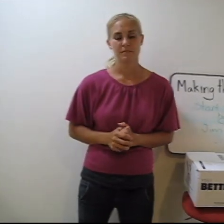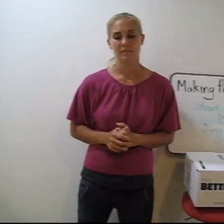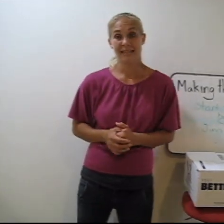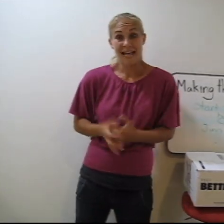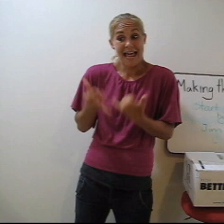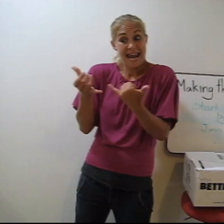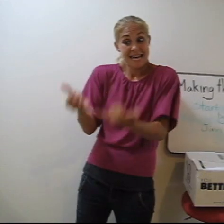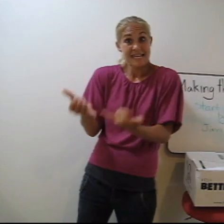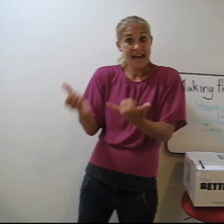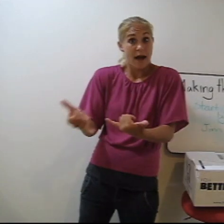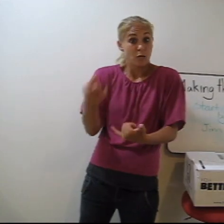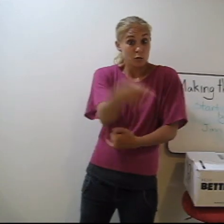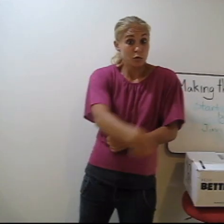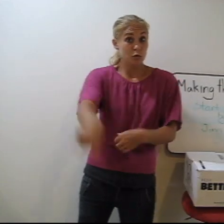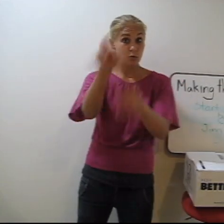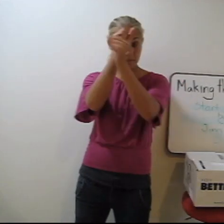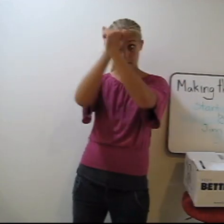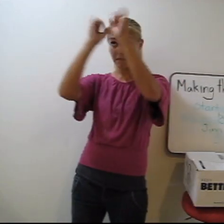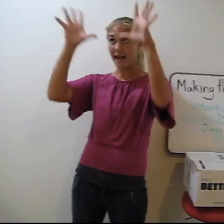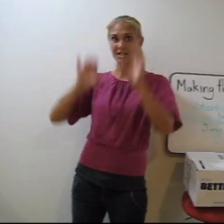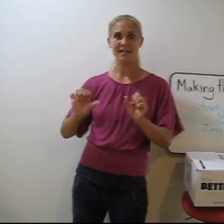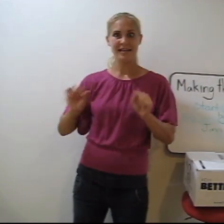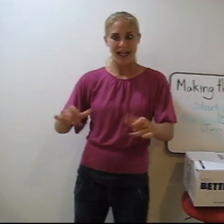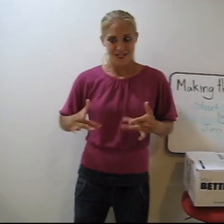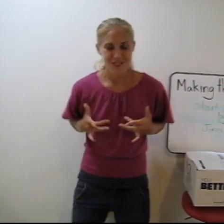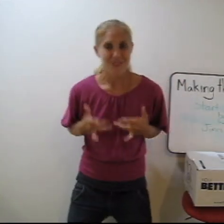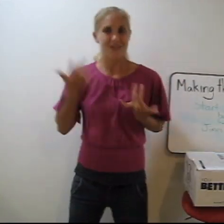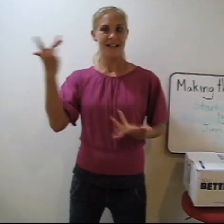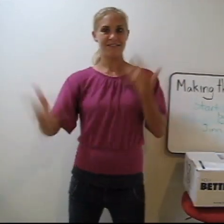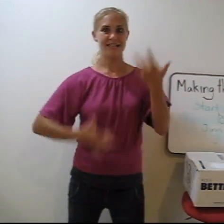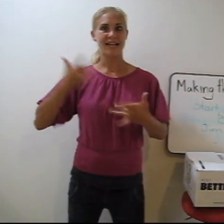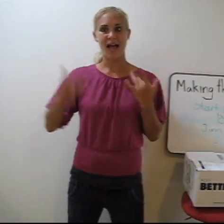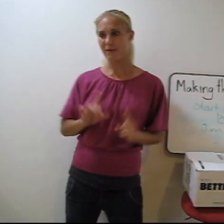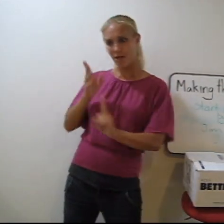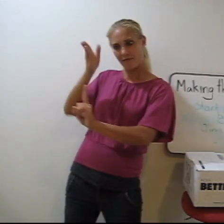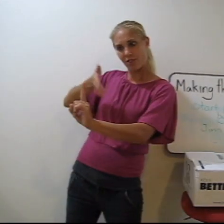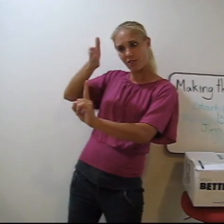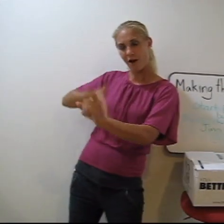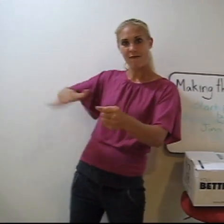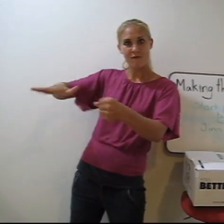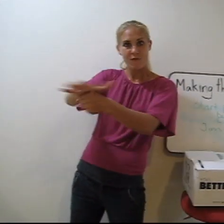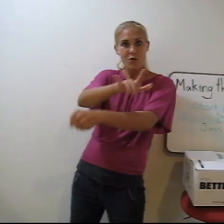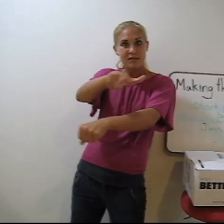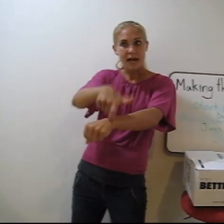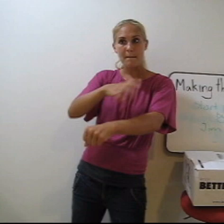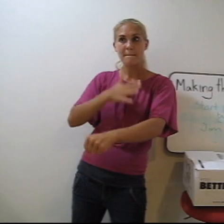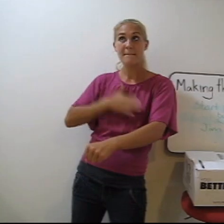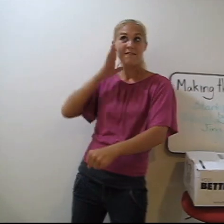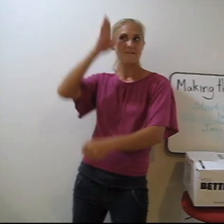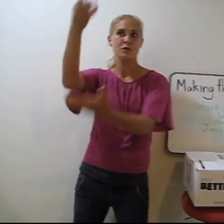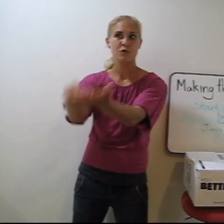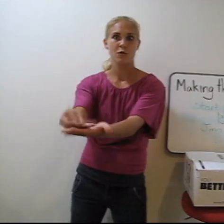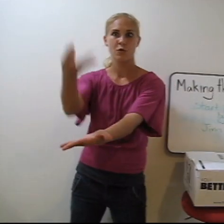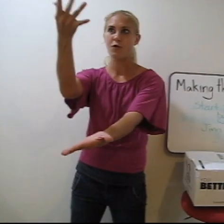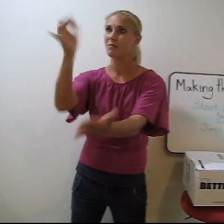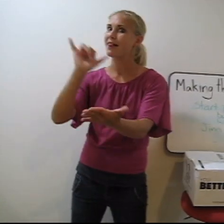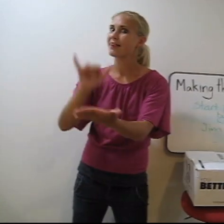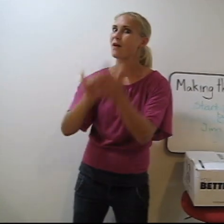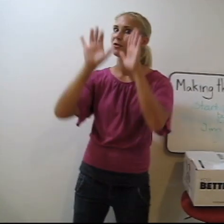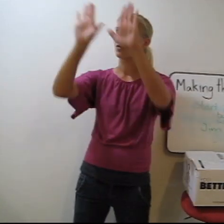you can imagine the thrill and excitement of going to work full-time on my fortune. It was incredible. But I